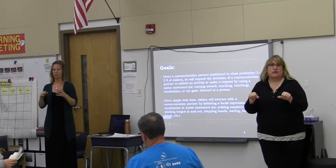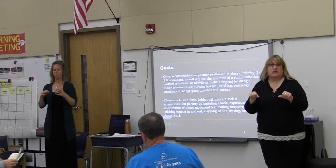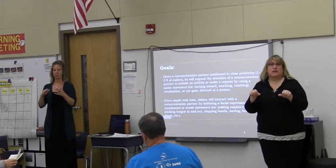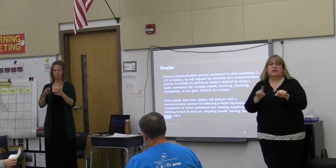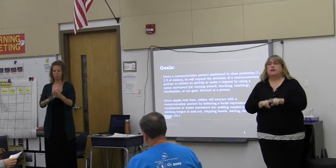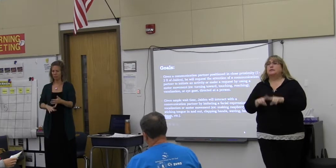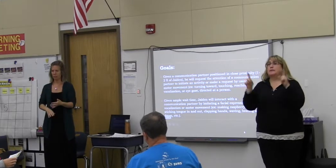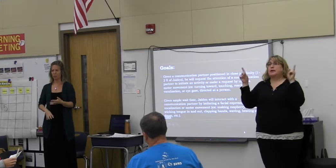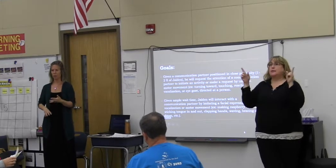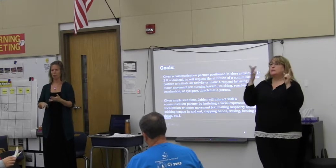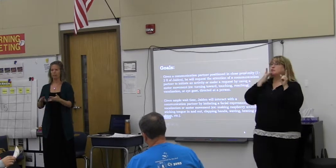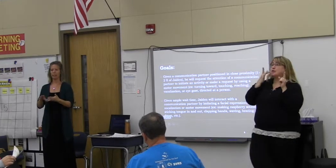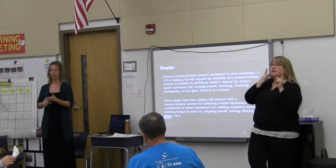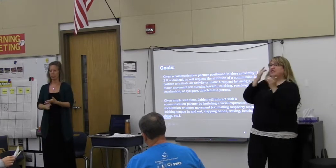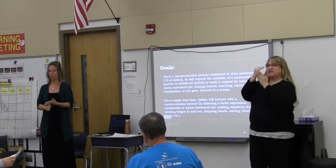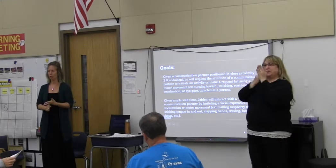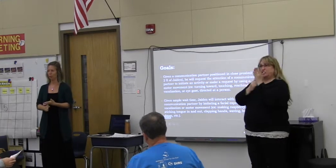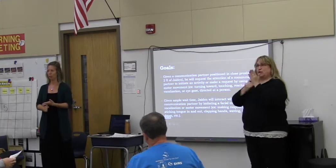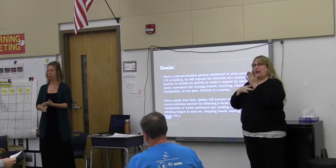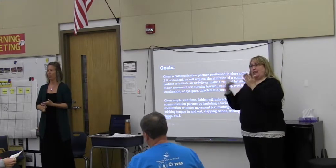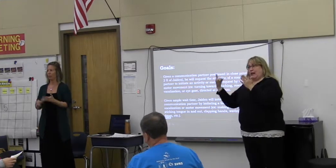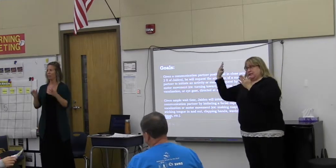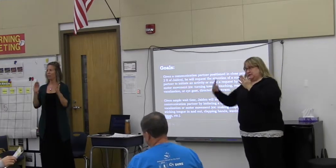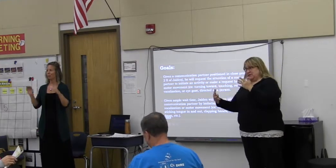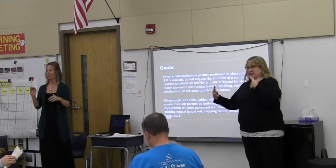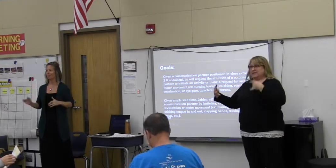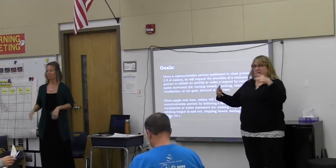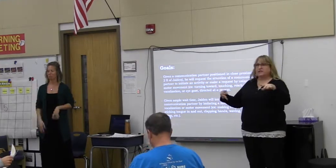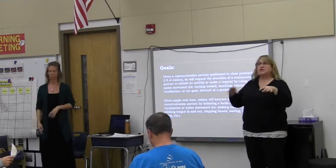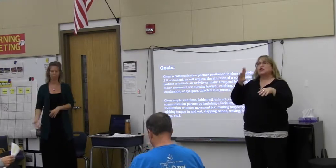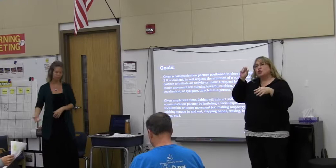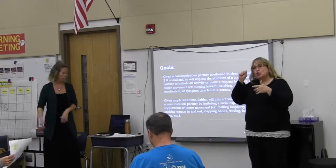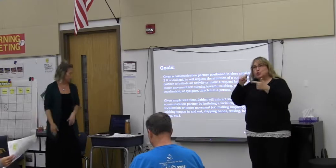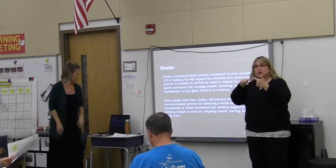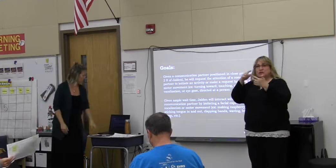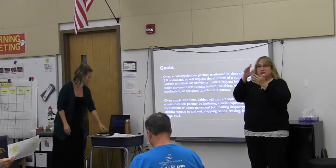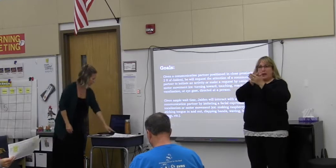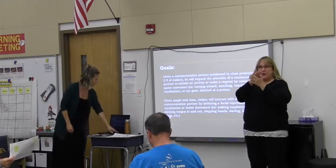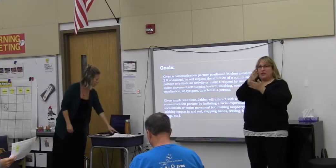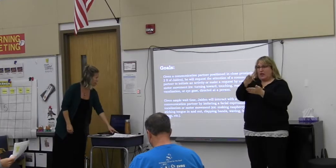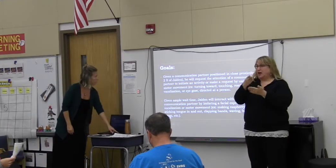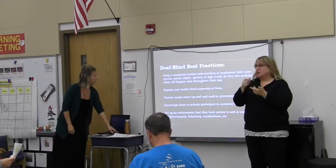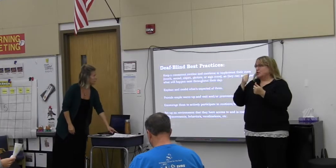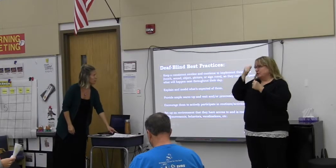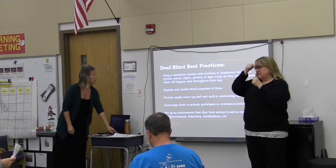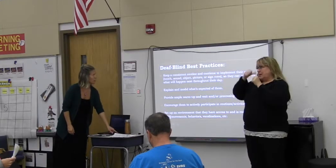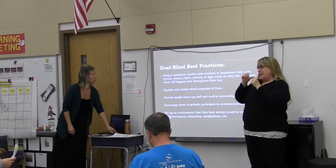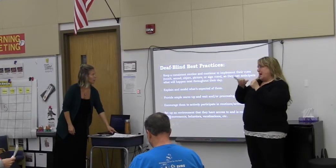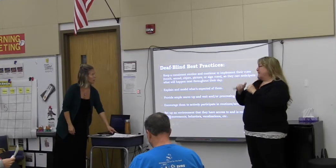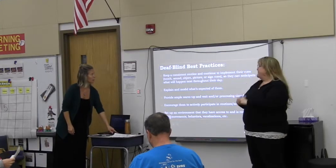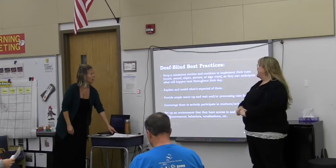his preference inventory and his cues are there, so just keep those in mind.